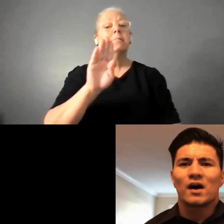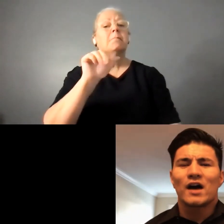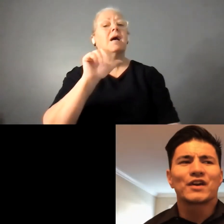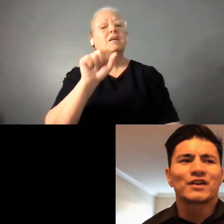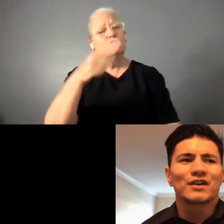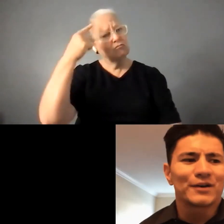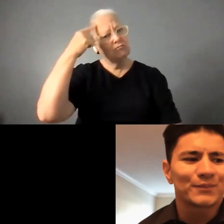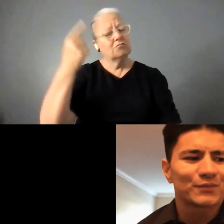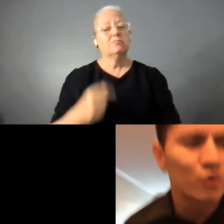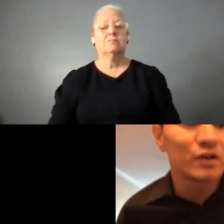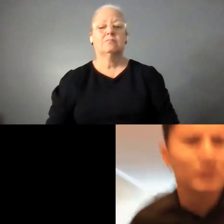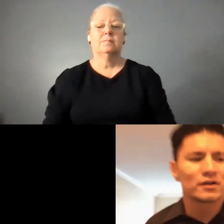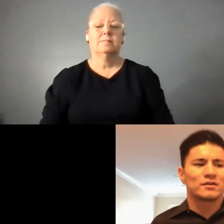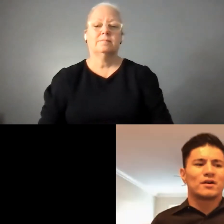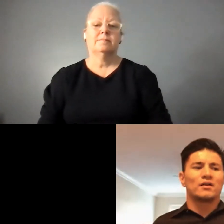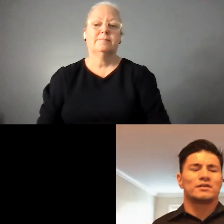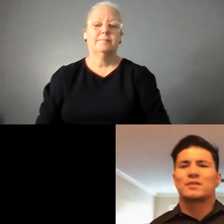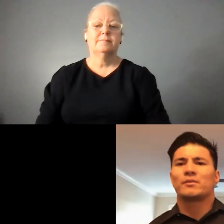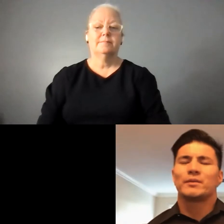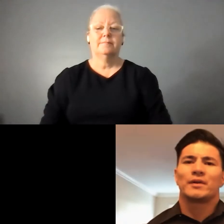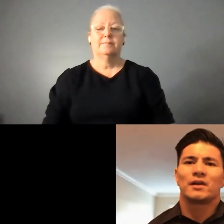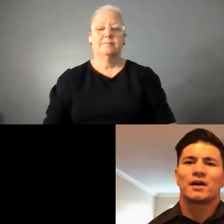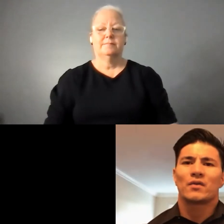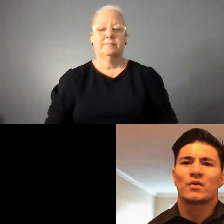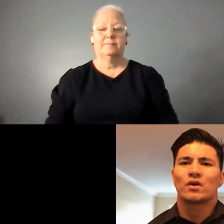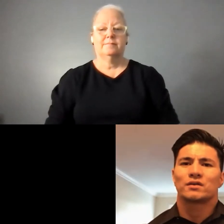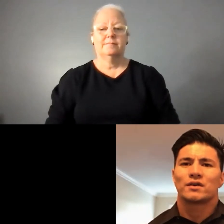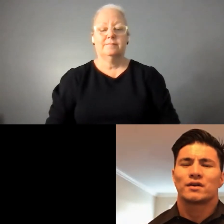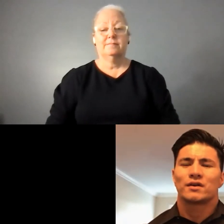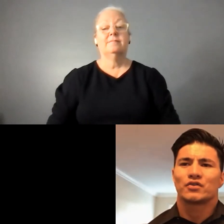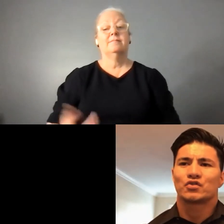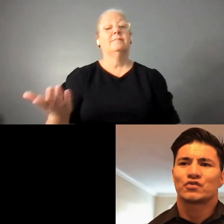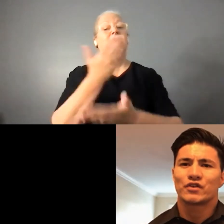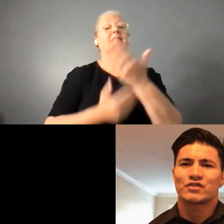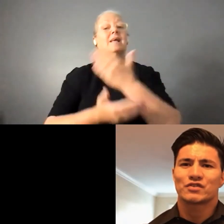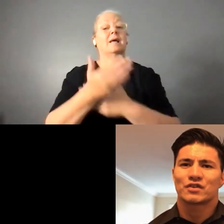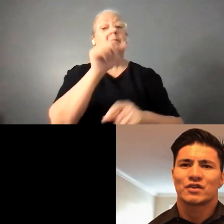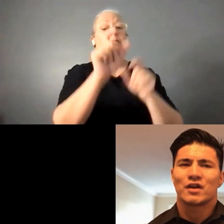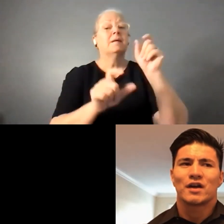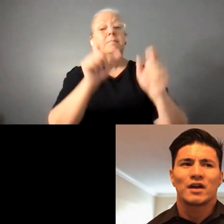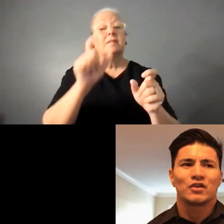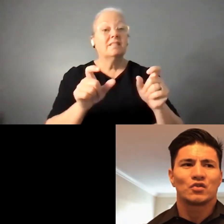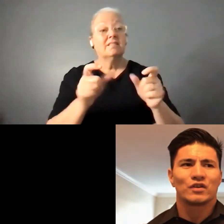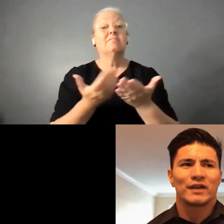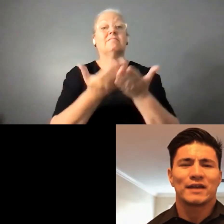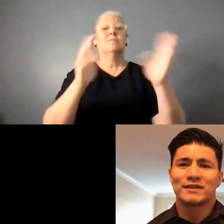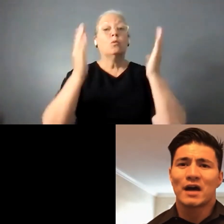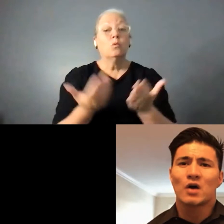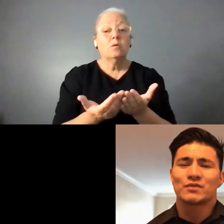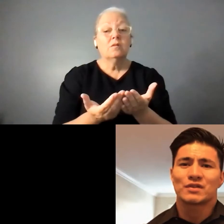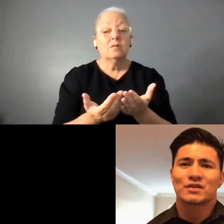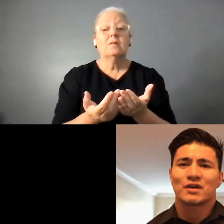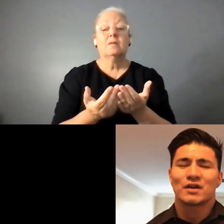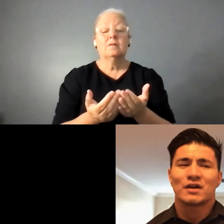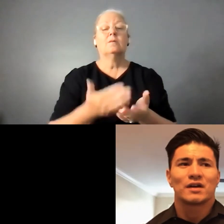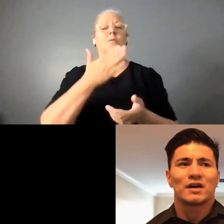I think we all disabled people around the world should first, get the